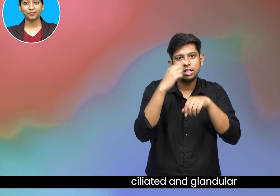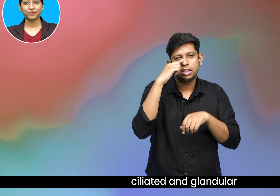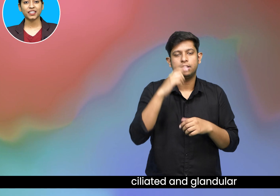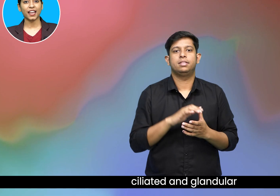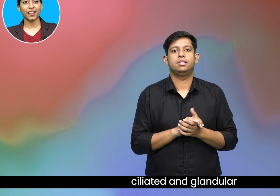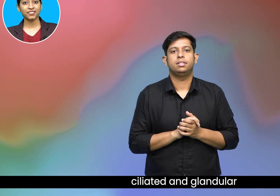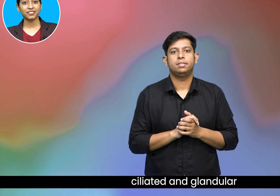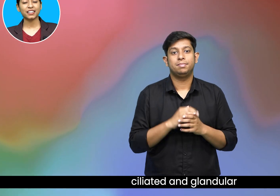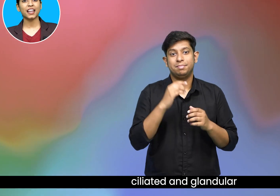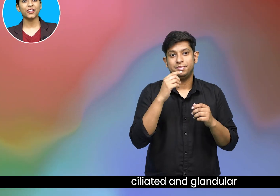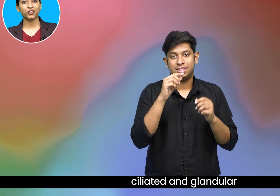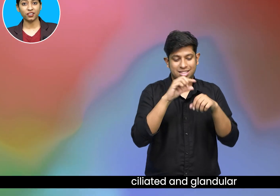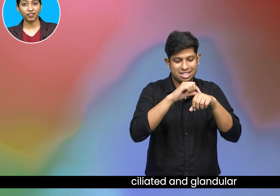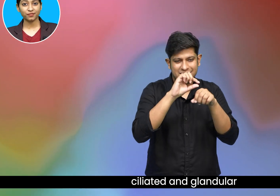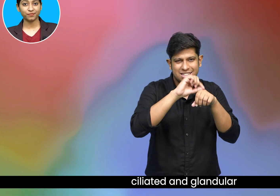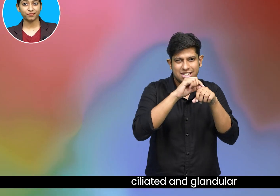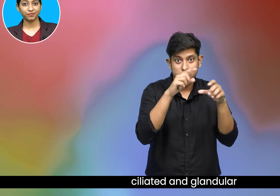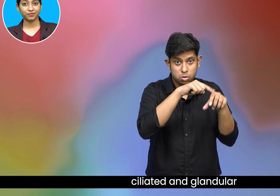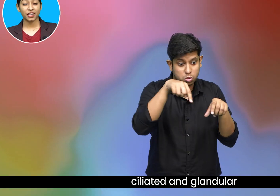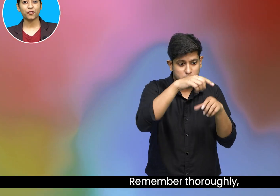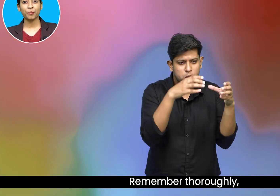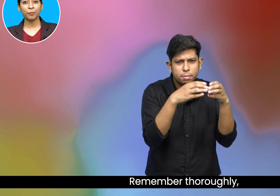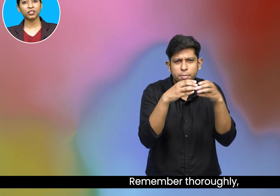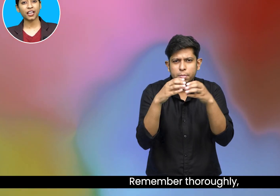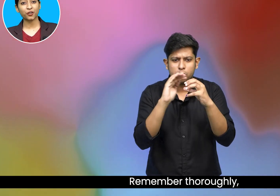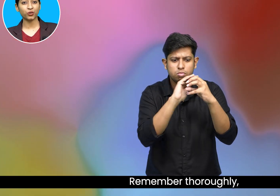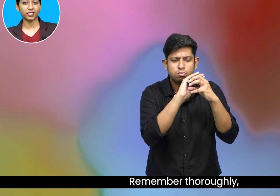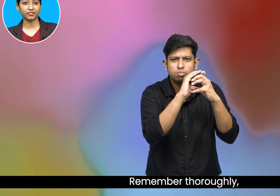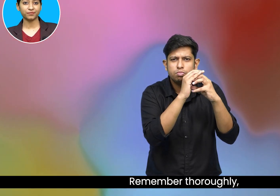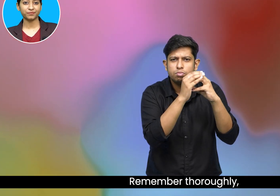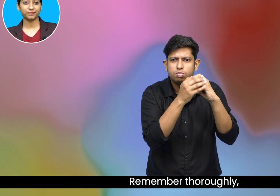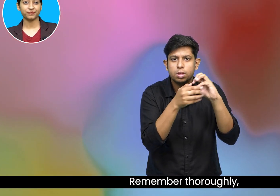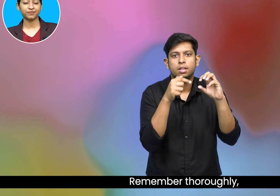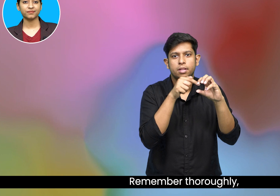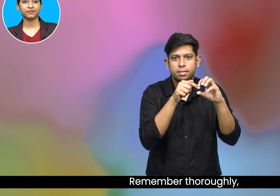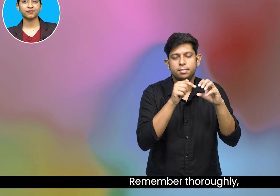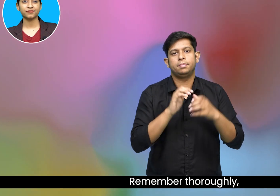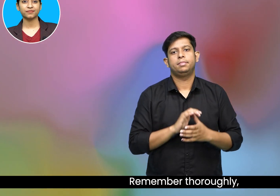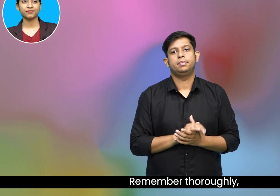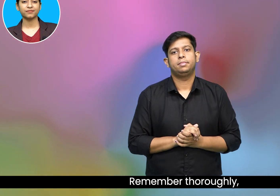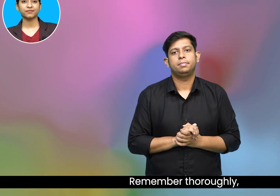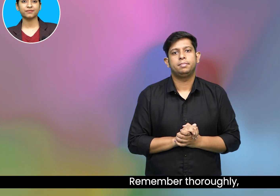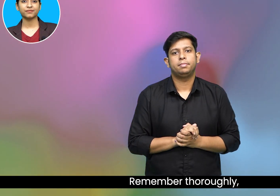ciliated and glandular. Remember thoroughly.